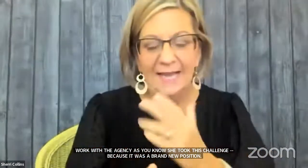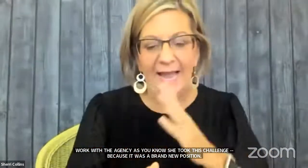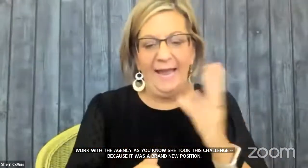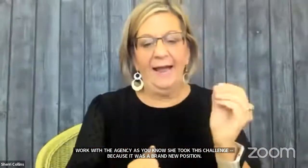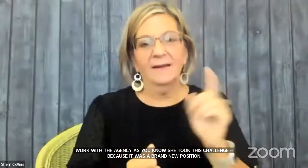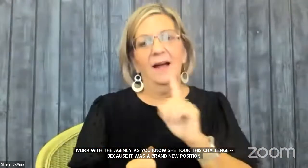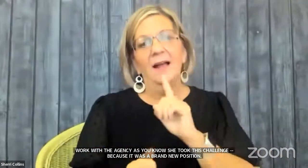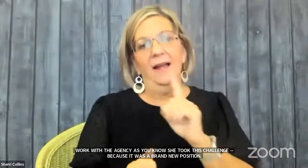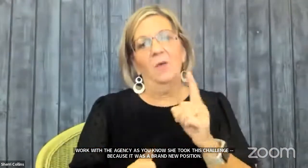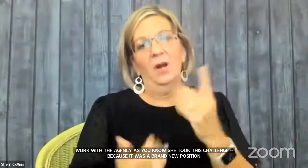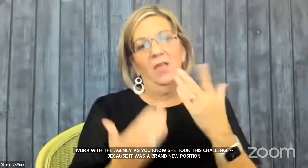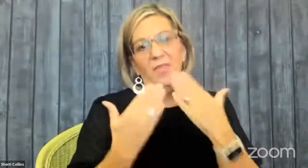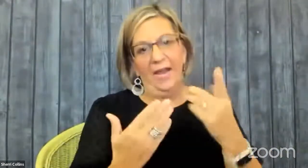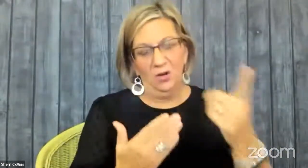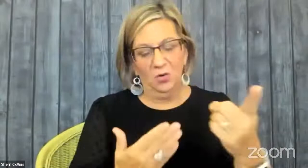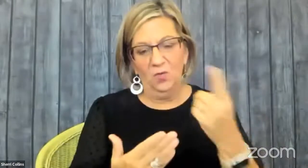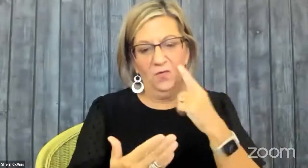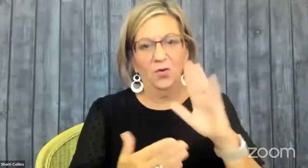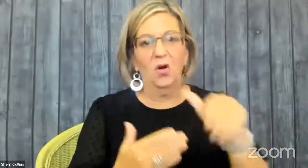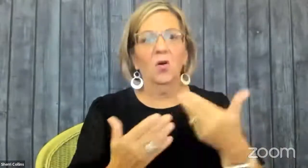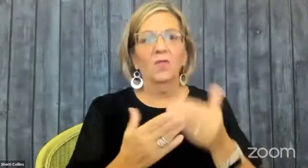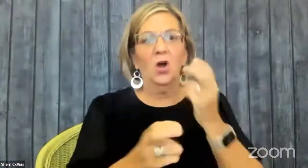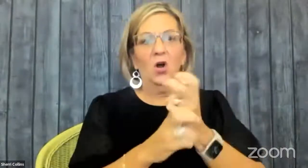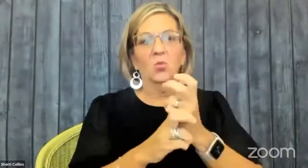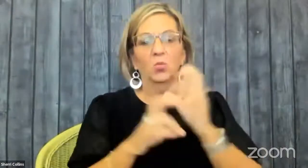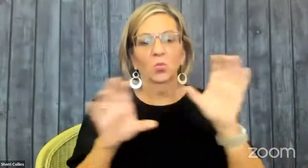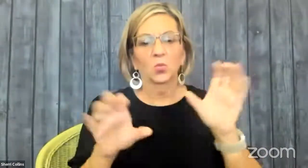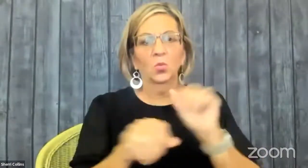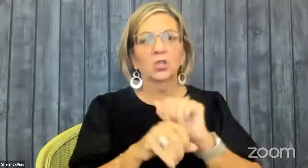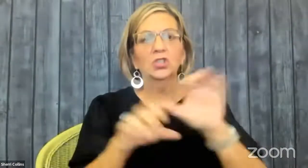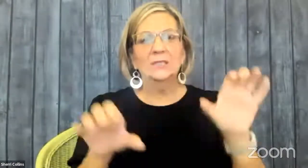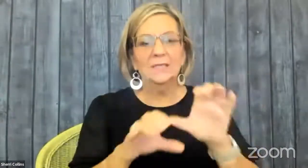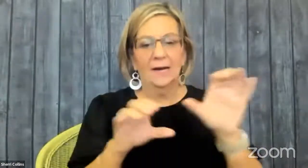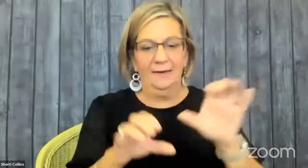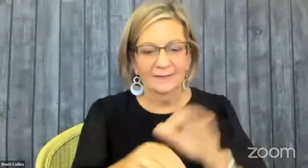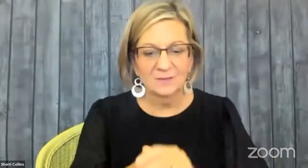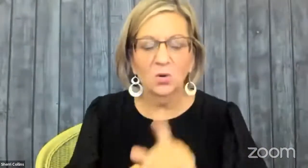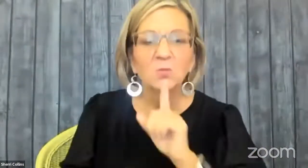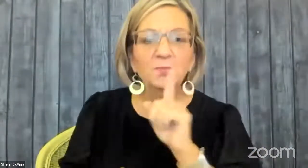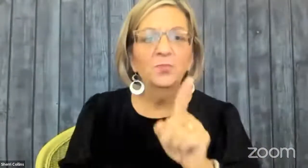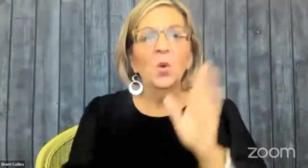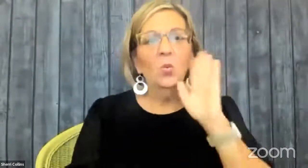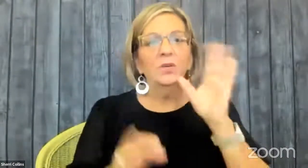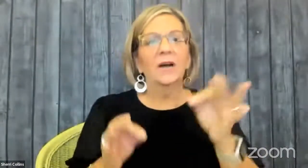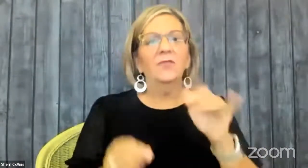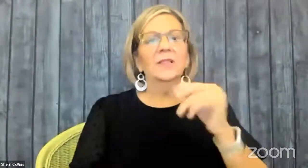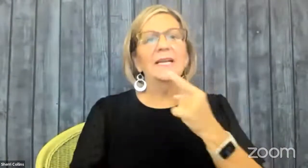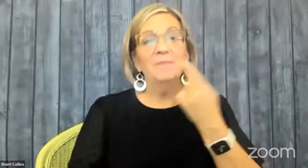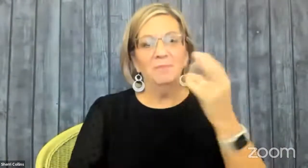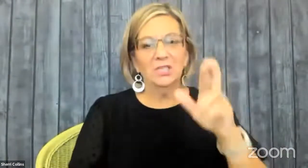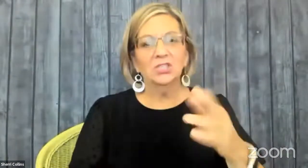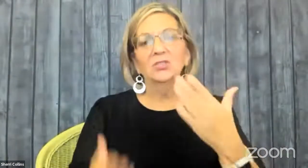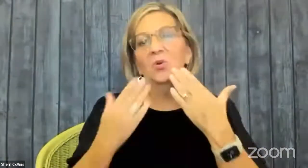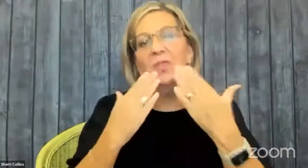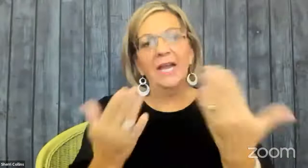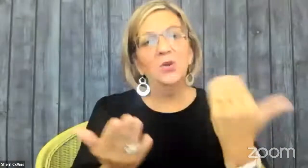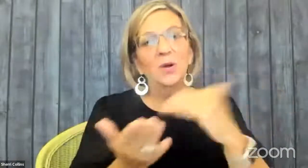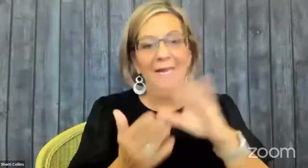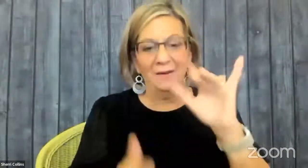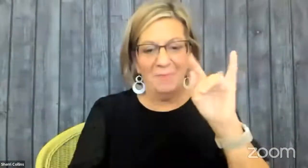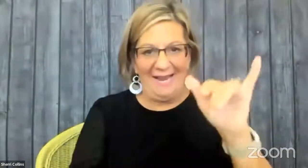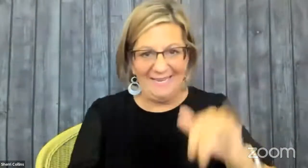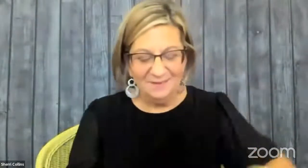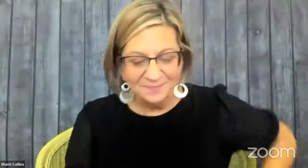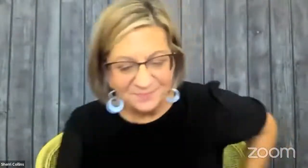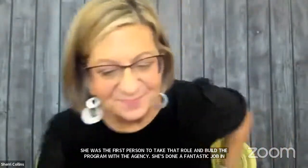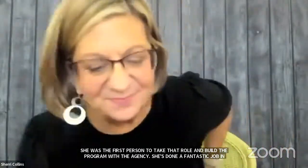us, and I want to thank her for all of the hard work she's done. So we'll definitely miss her. So thank you